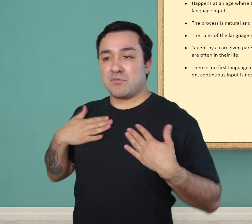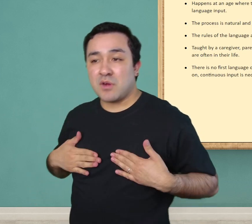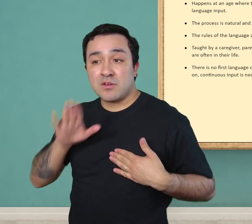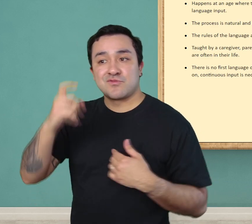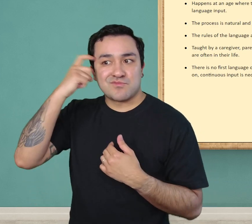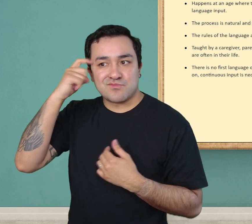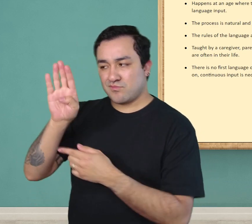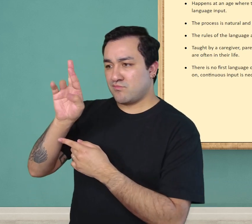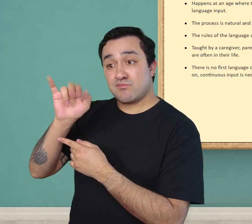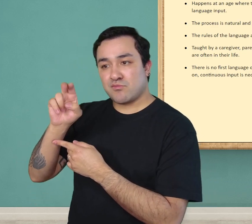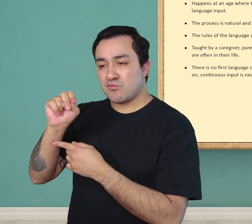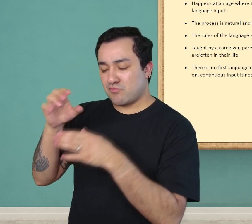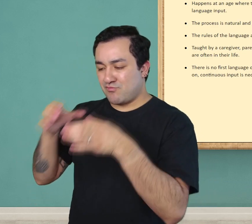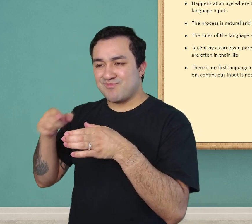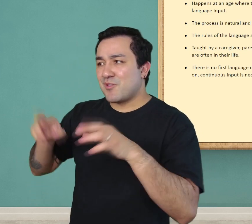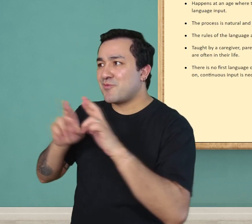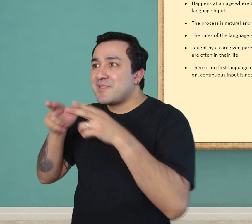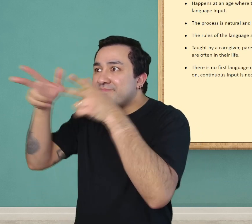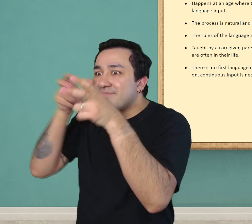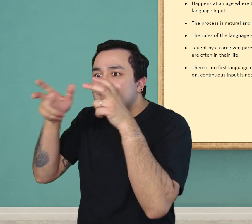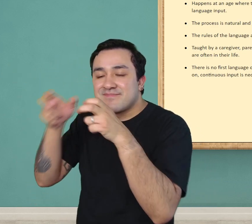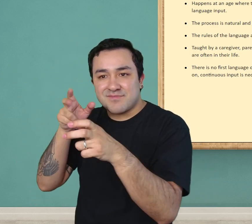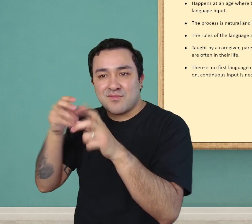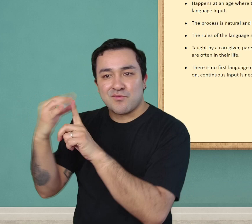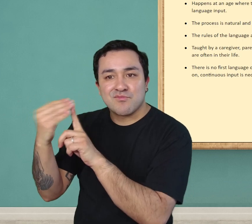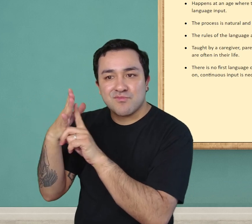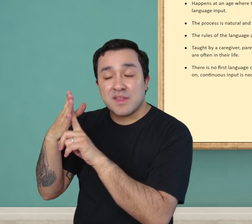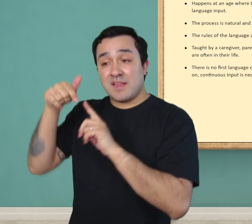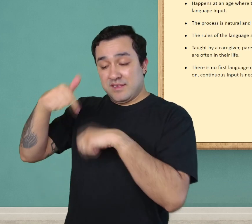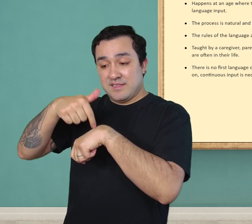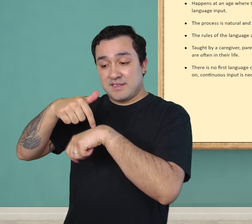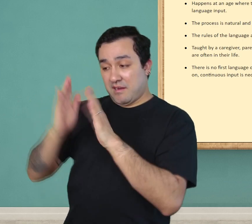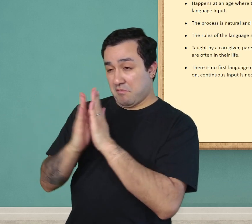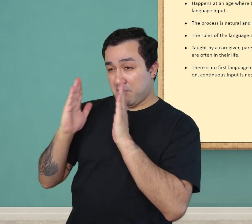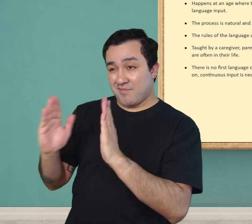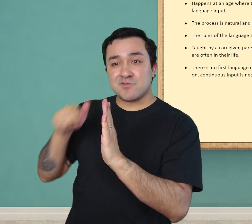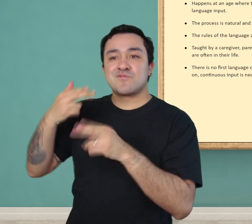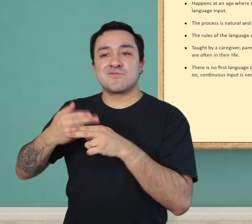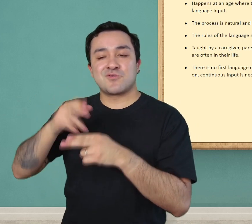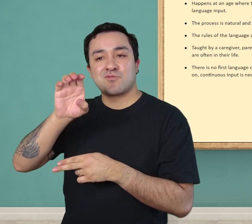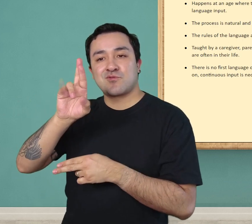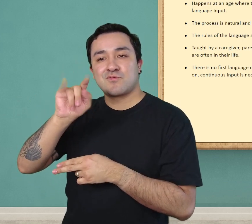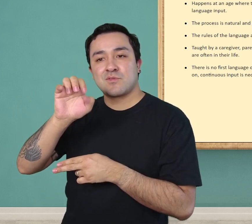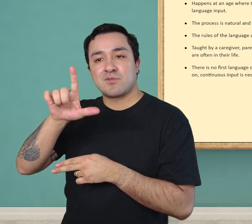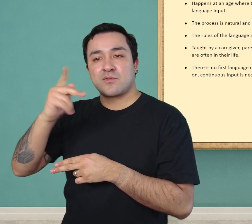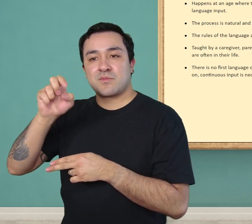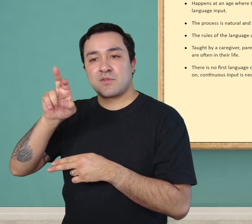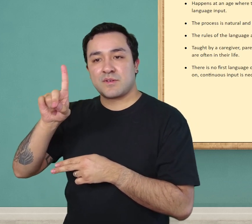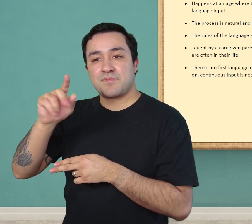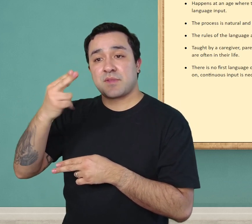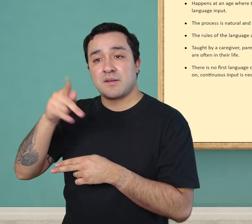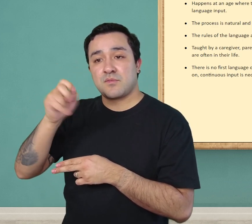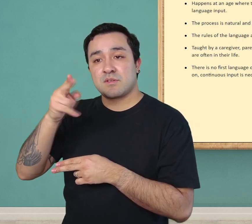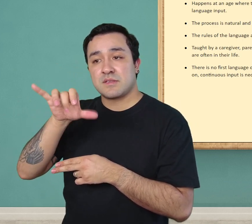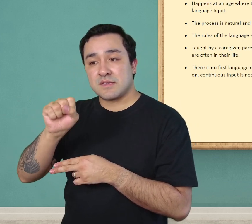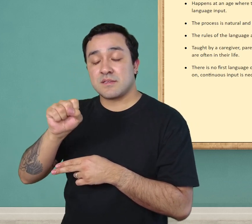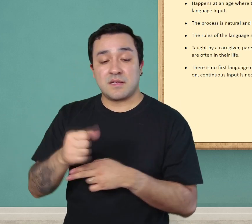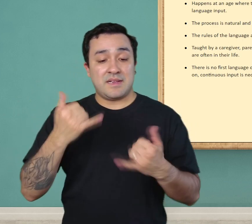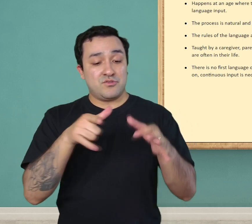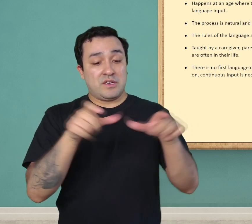the brain is ready to receive language input. This period of time is known as the critical period hypothesis, and linguists believe